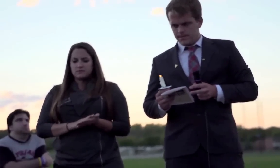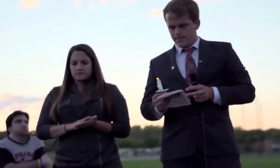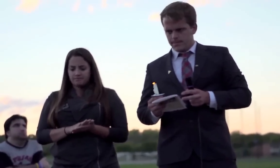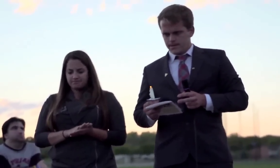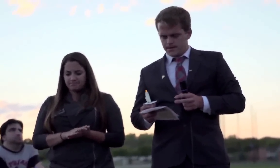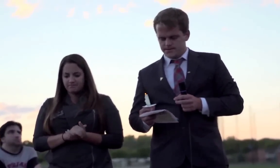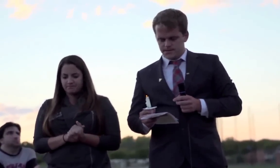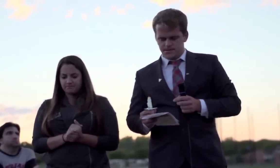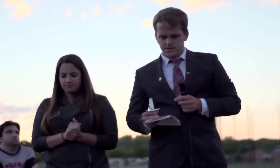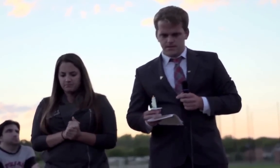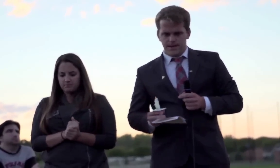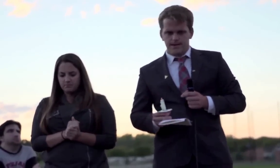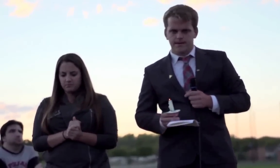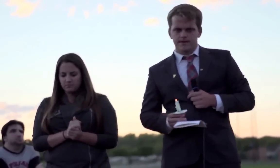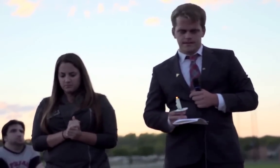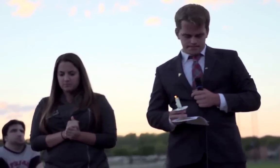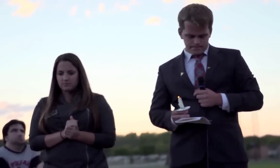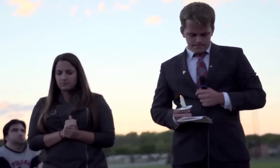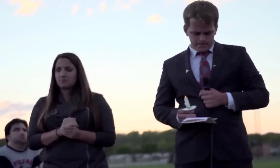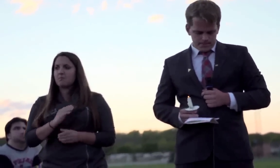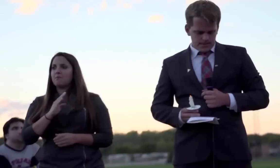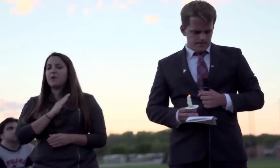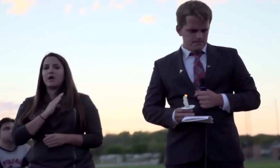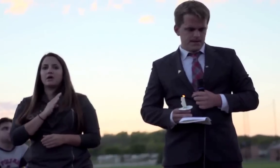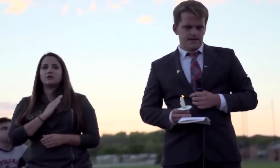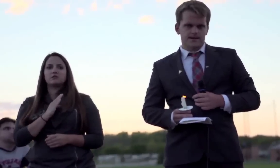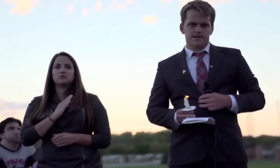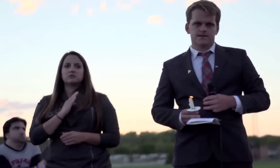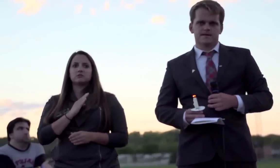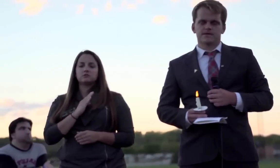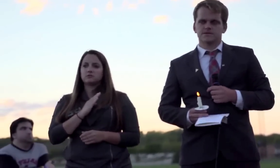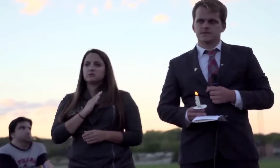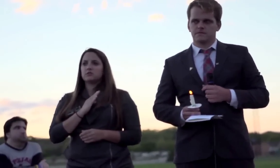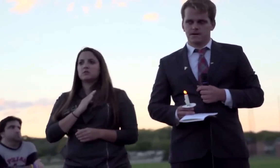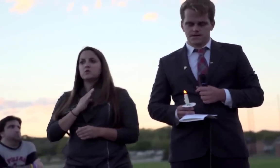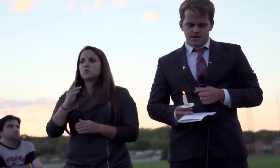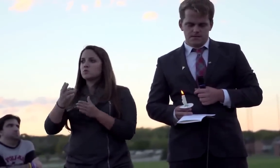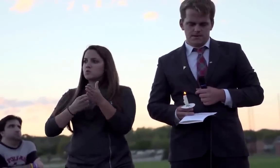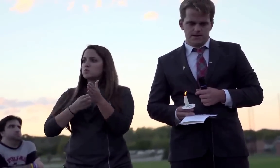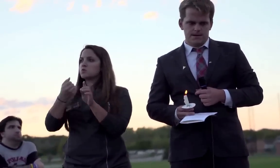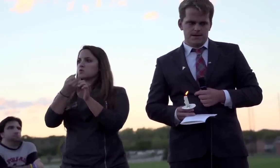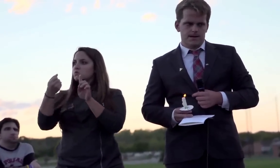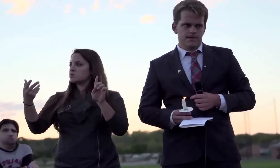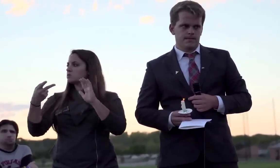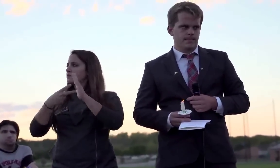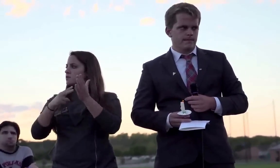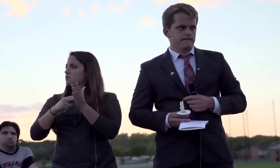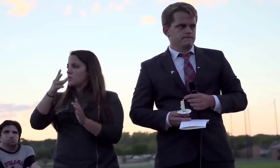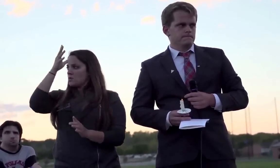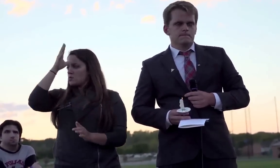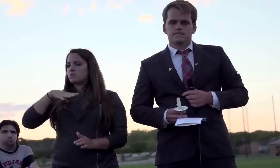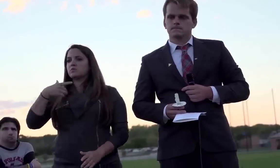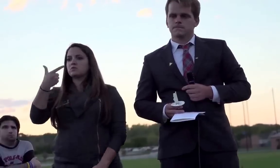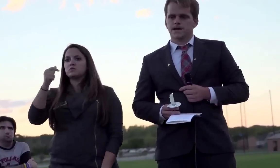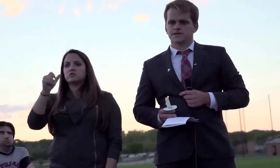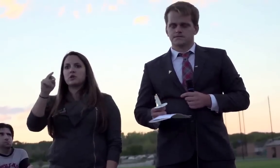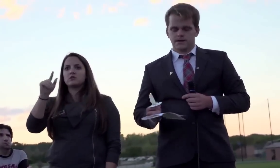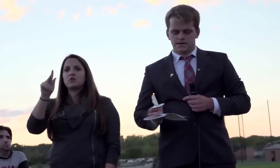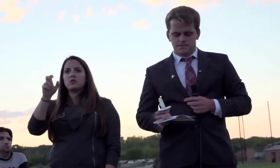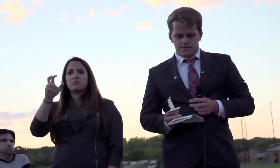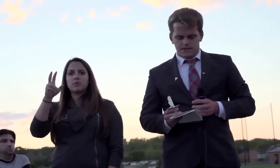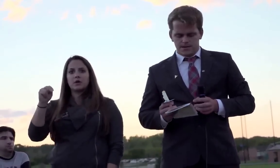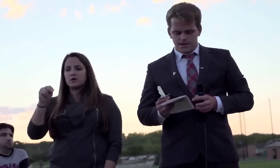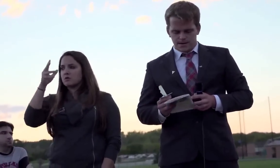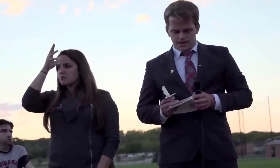the true, like, meaning and definition of what a gentleman and man should be in this world.